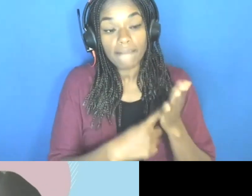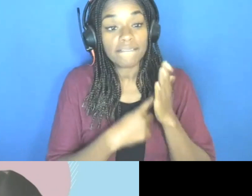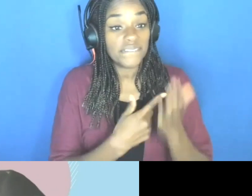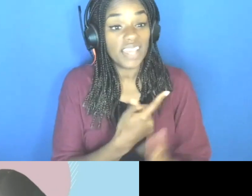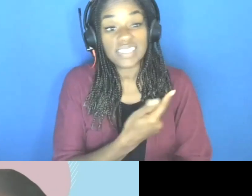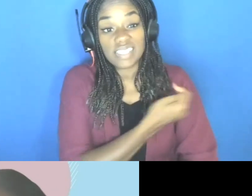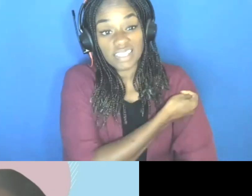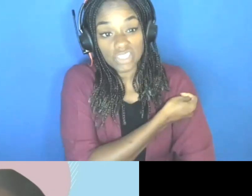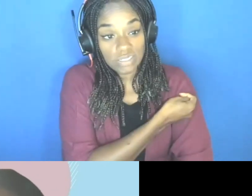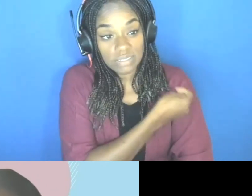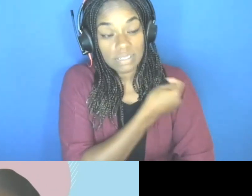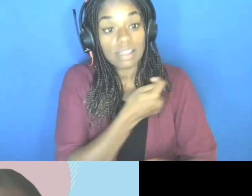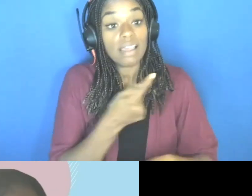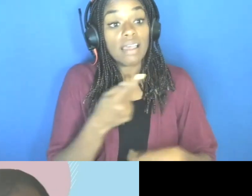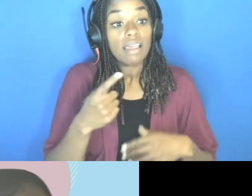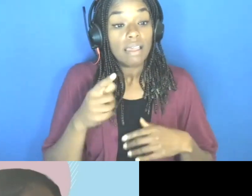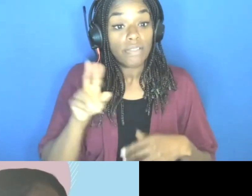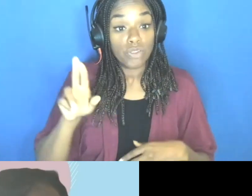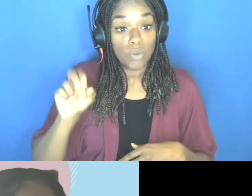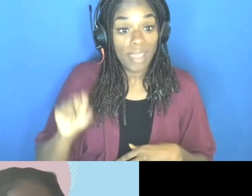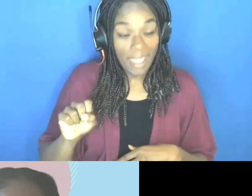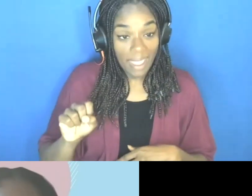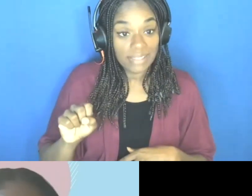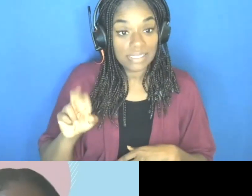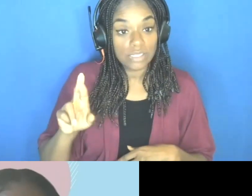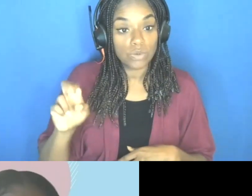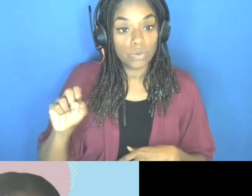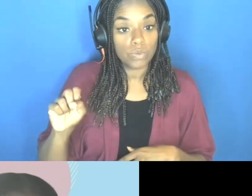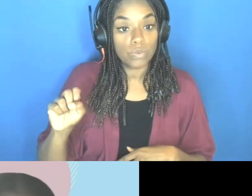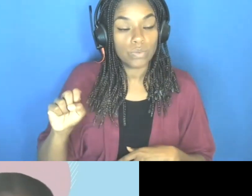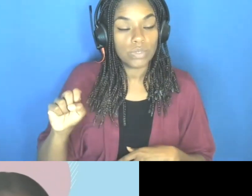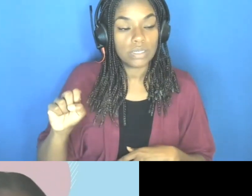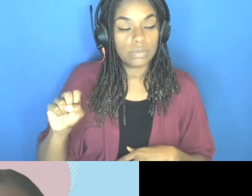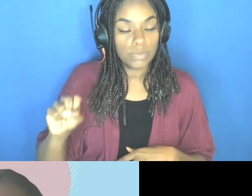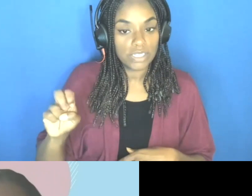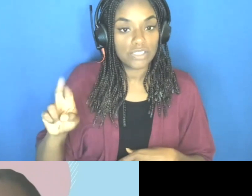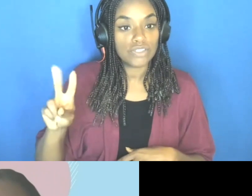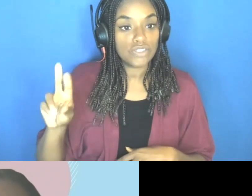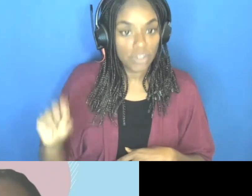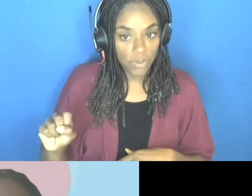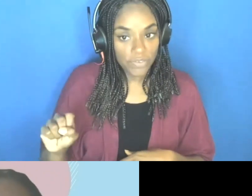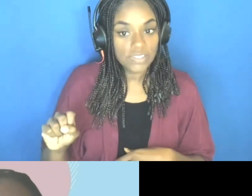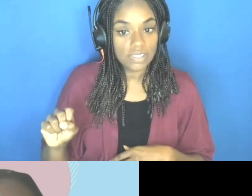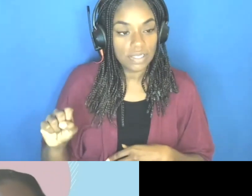it. And the US reserves for the vaccine that we mobilized for monkeypox